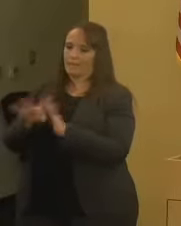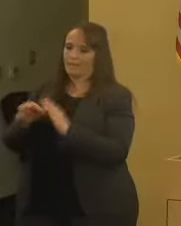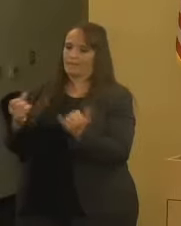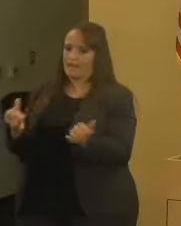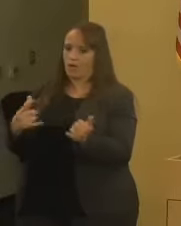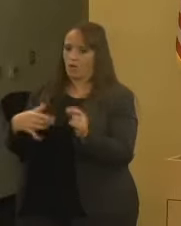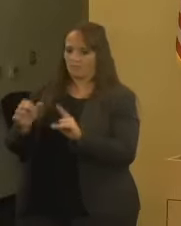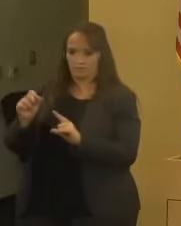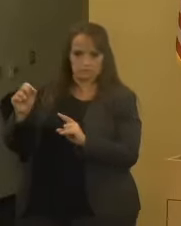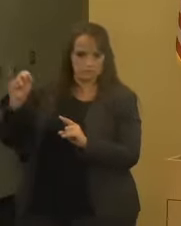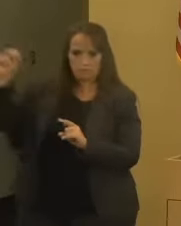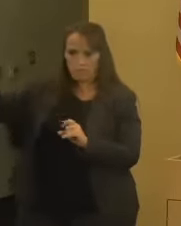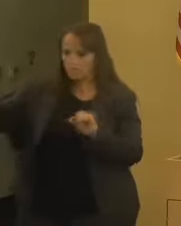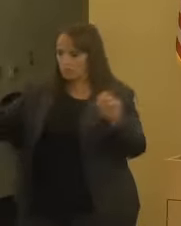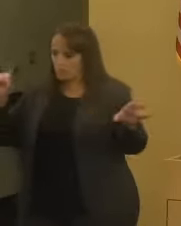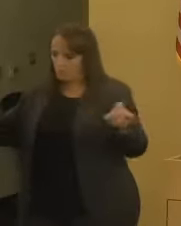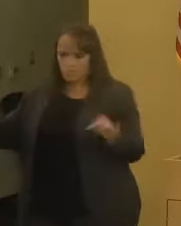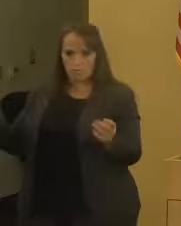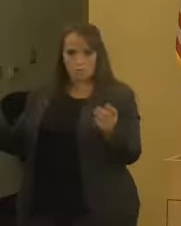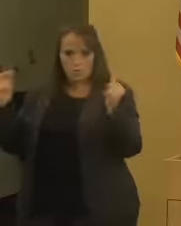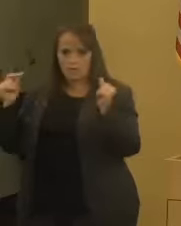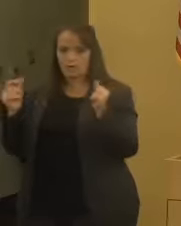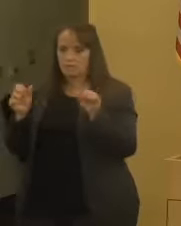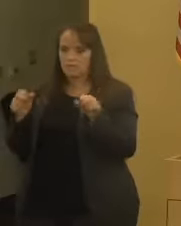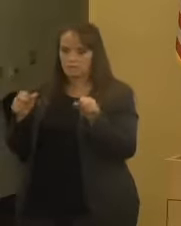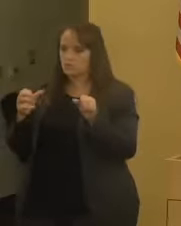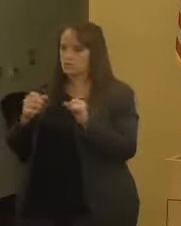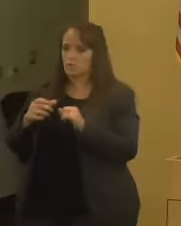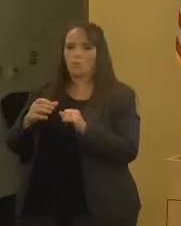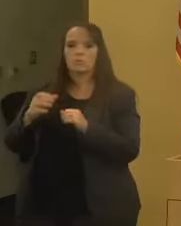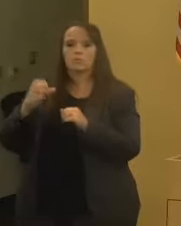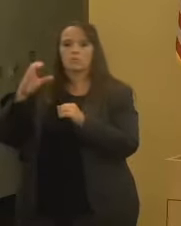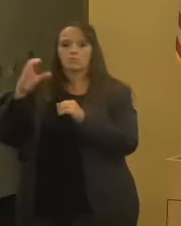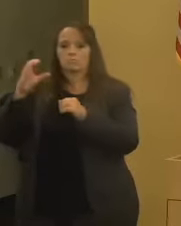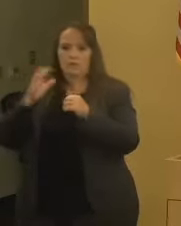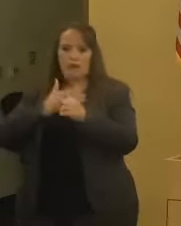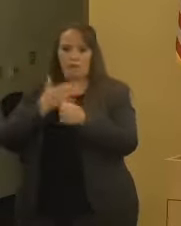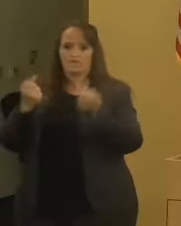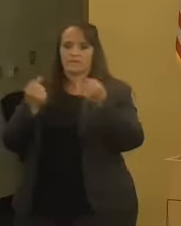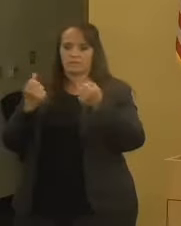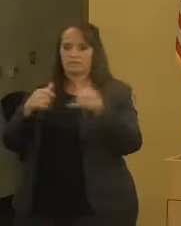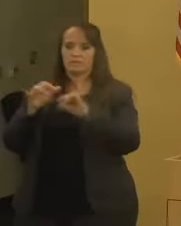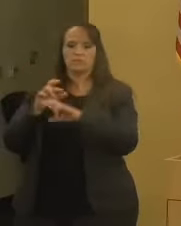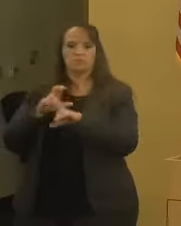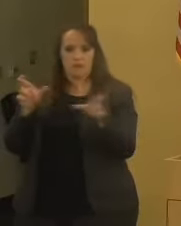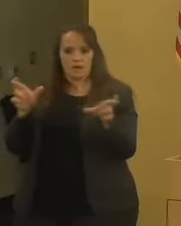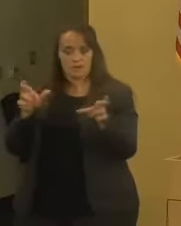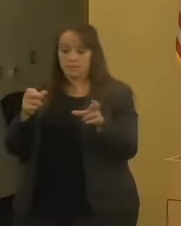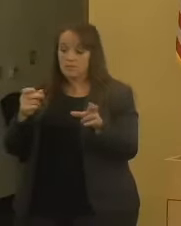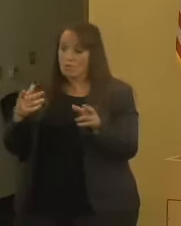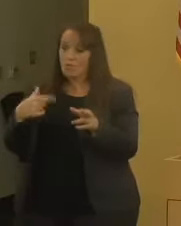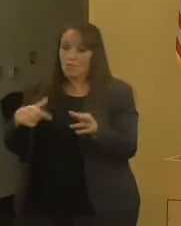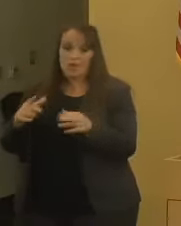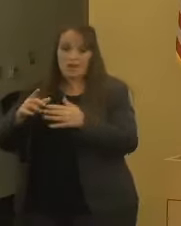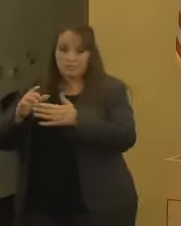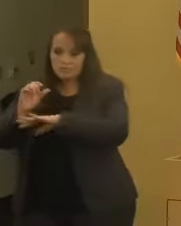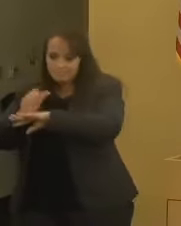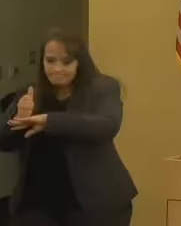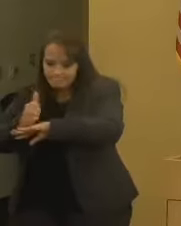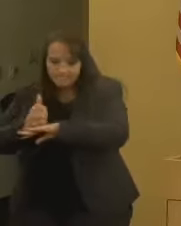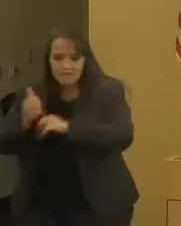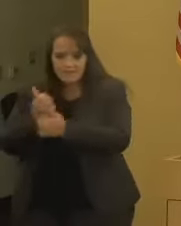our staffing levels, getting ready for anticipation of the storm, bringing up additional units, and just getting prepared in